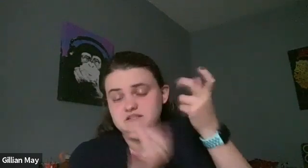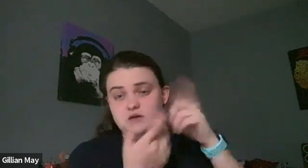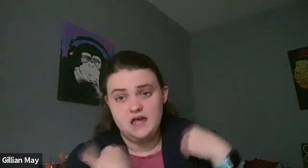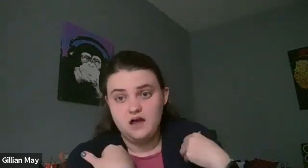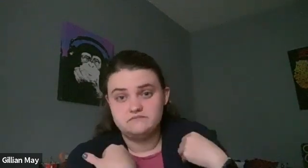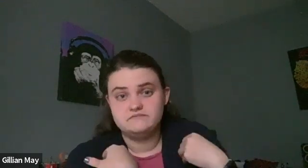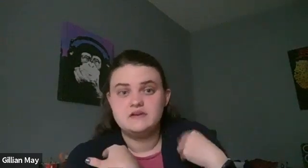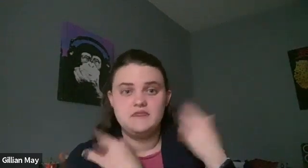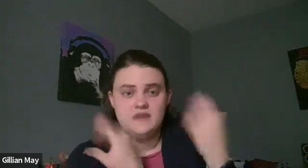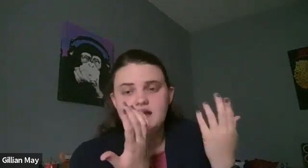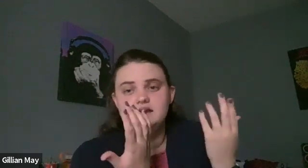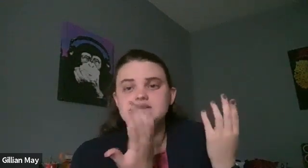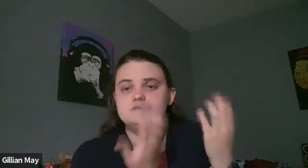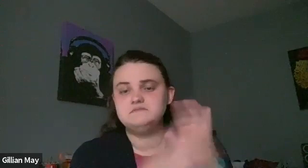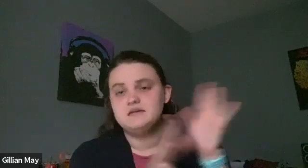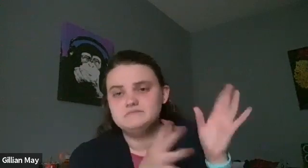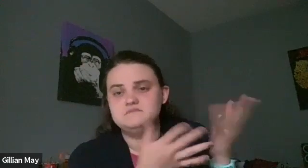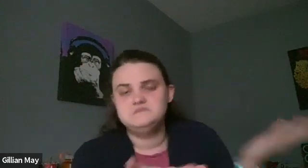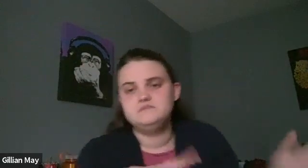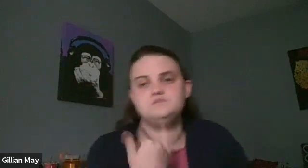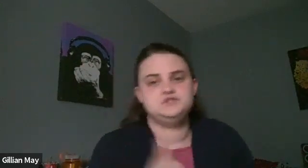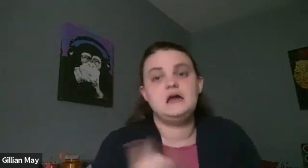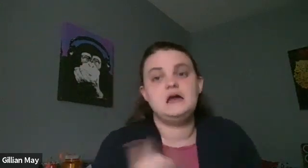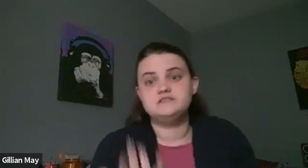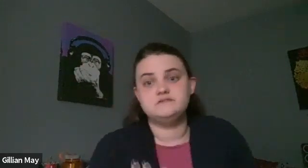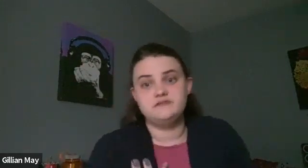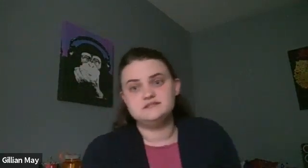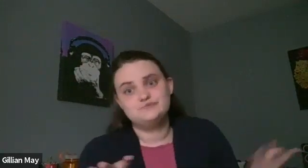all I have. And that kind of, that will suffice. So,